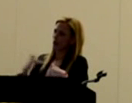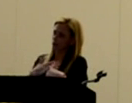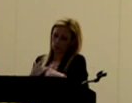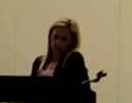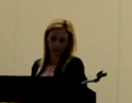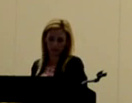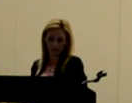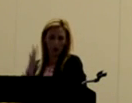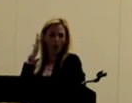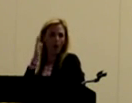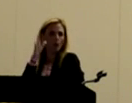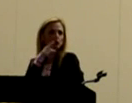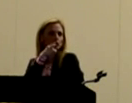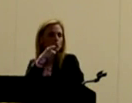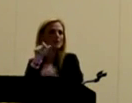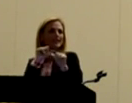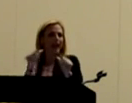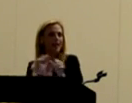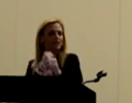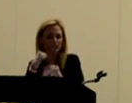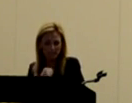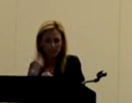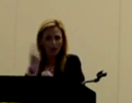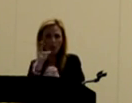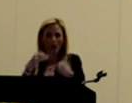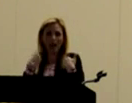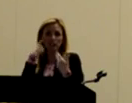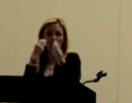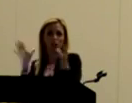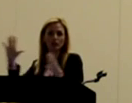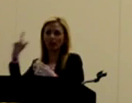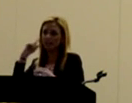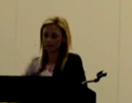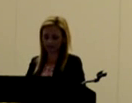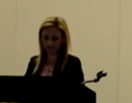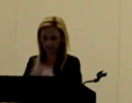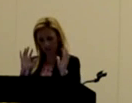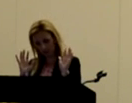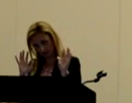your child's heart, Marlee. Why would you deny fixing someone who has lost their hearing?